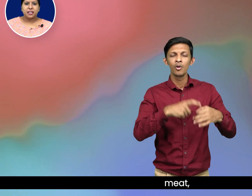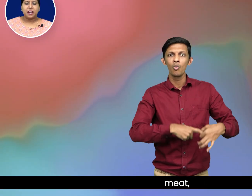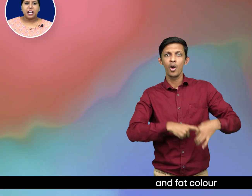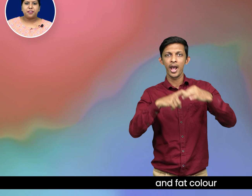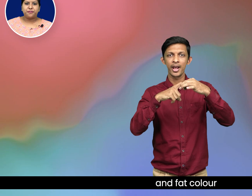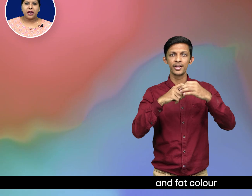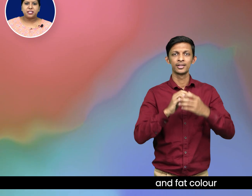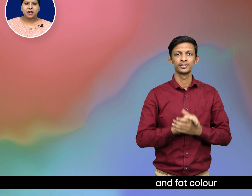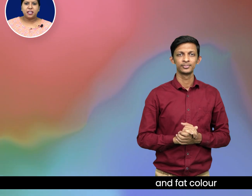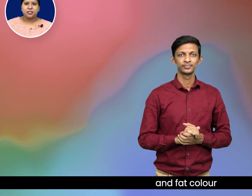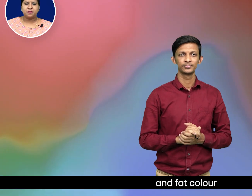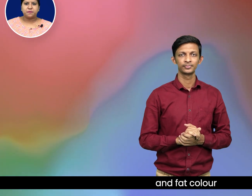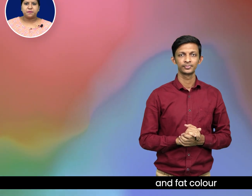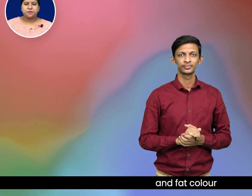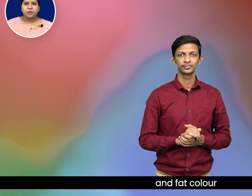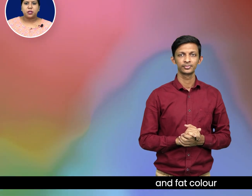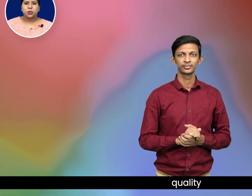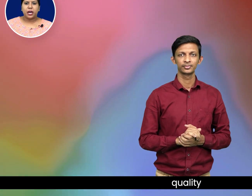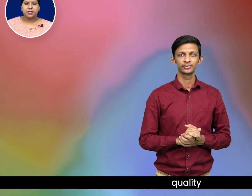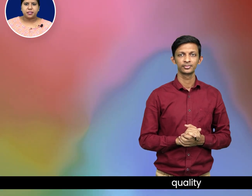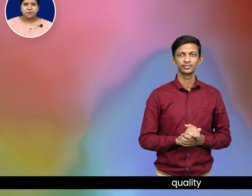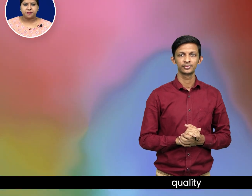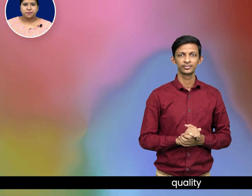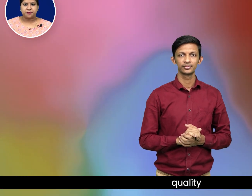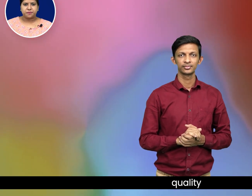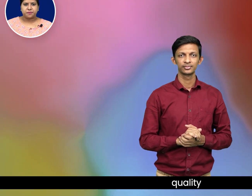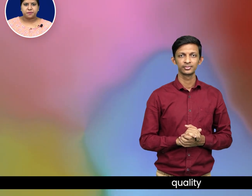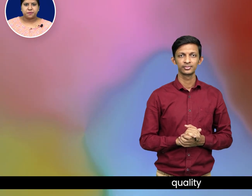meat and fat color, quality.